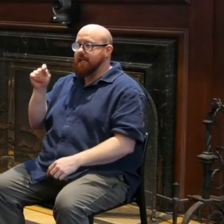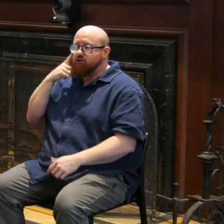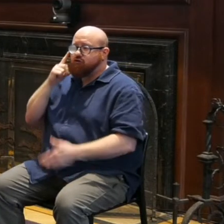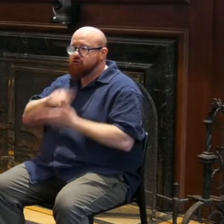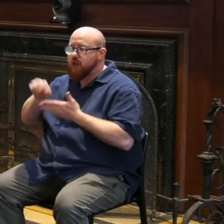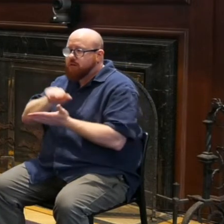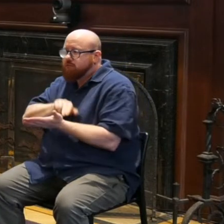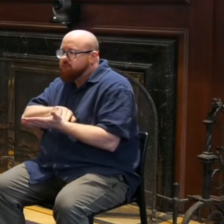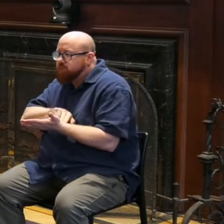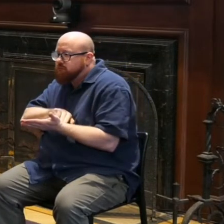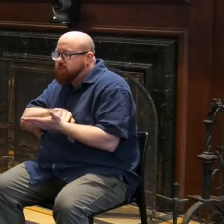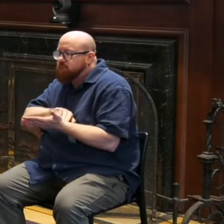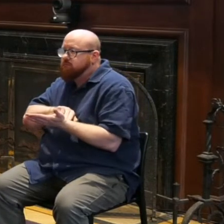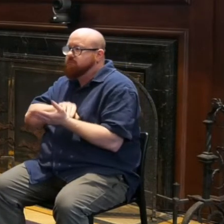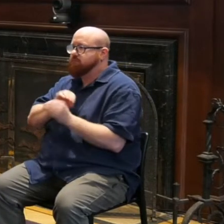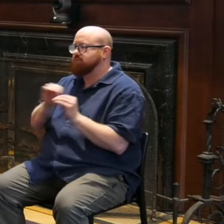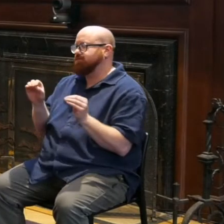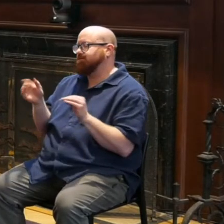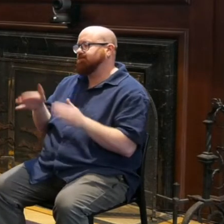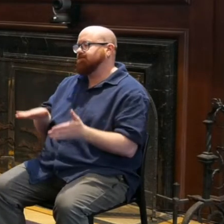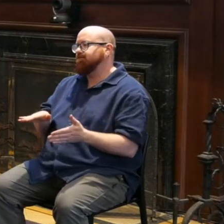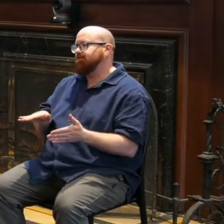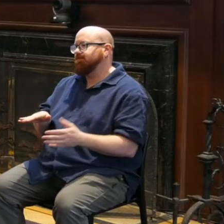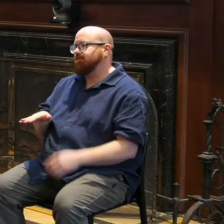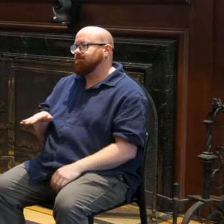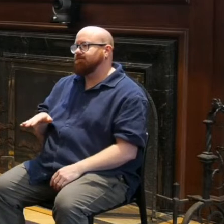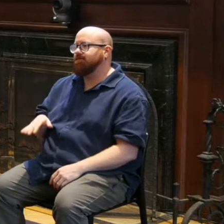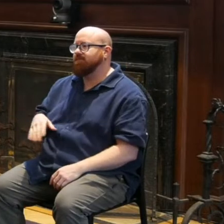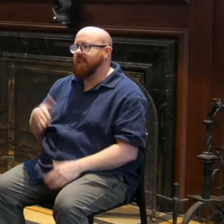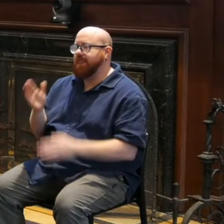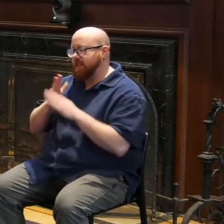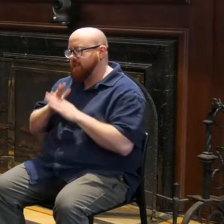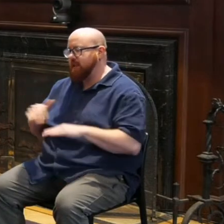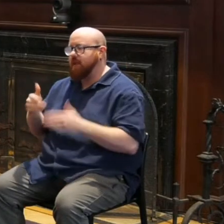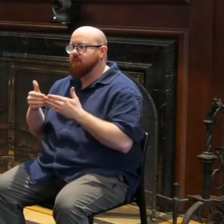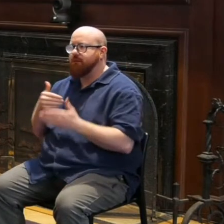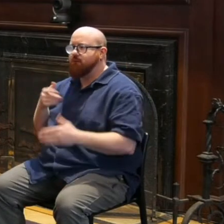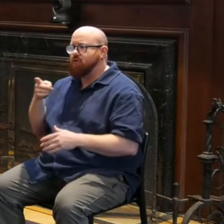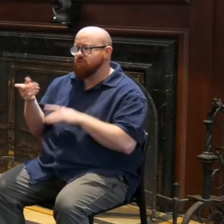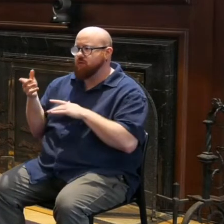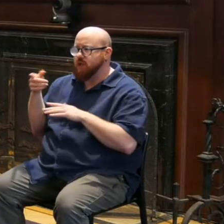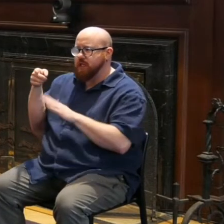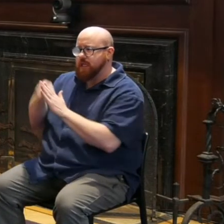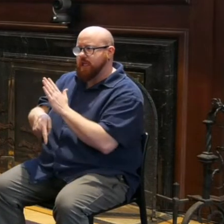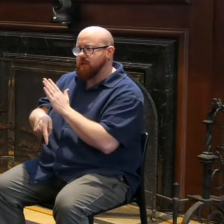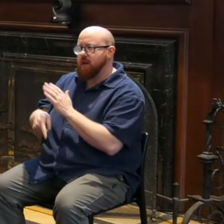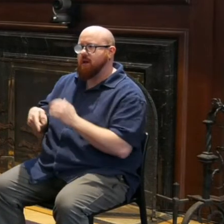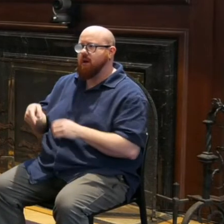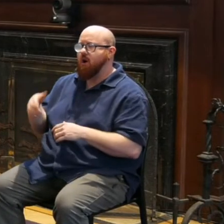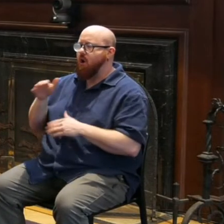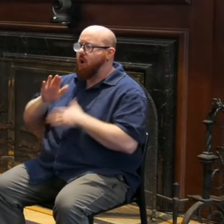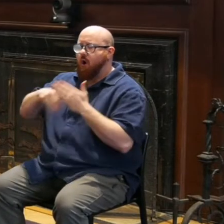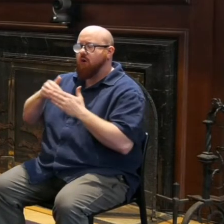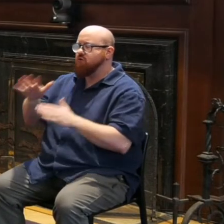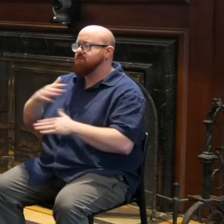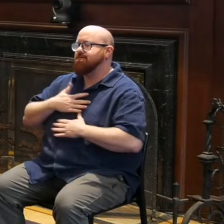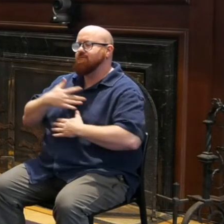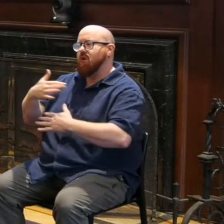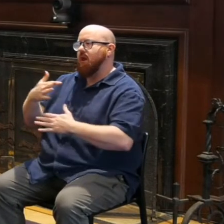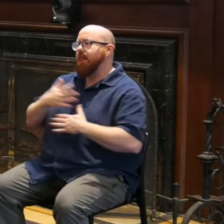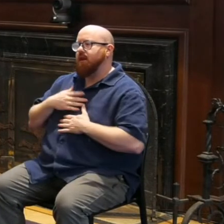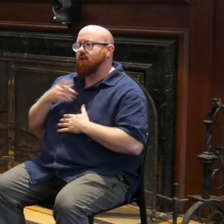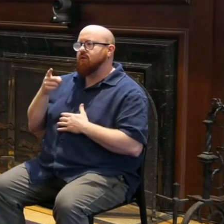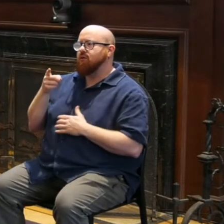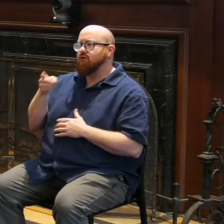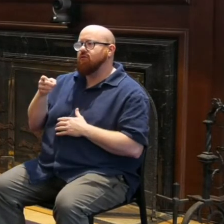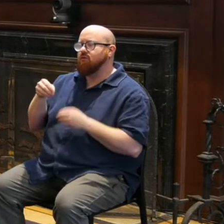solace, Breonna, possibly in the hours before you were slaughtered, every breath you take. You